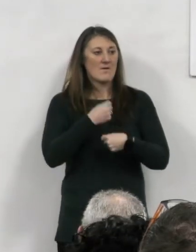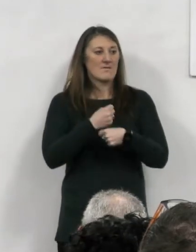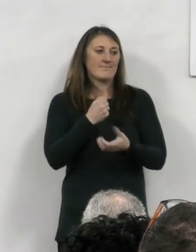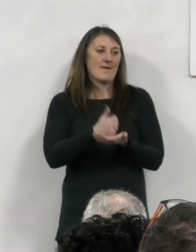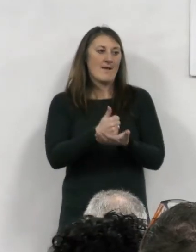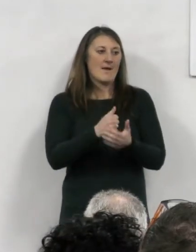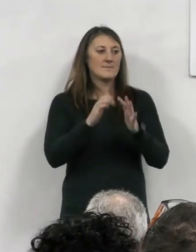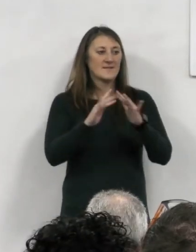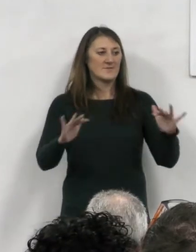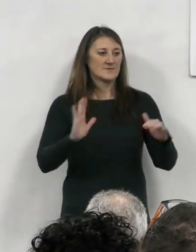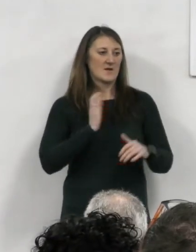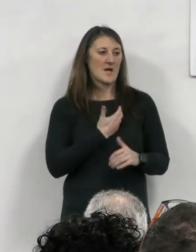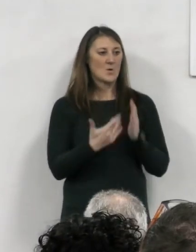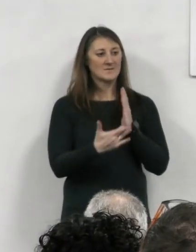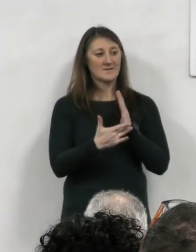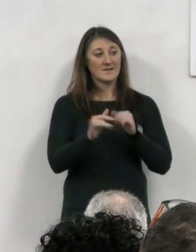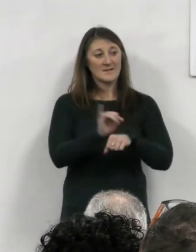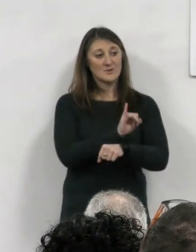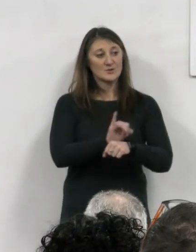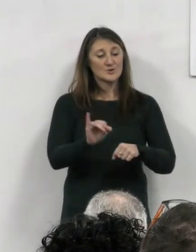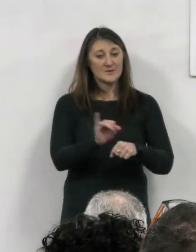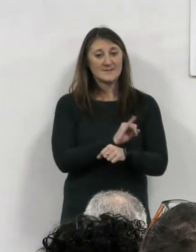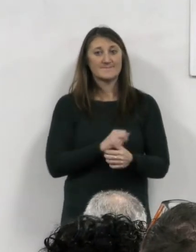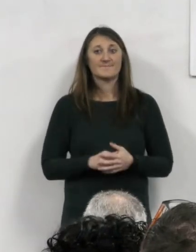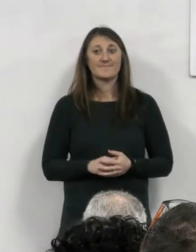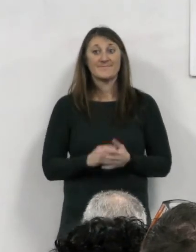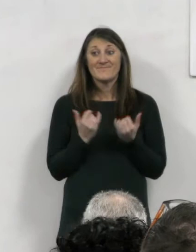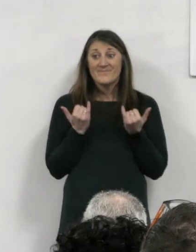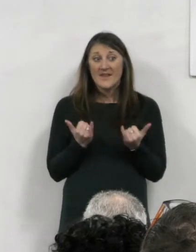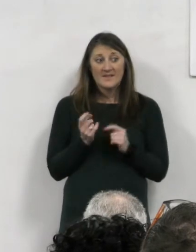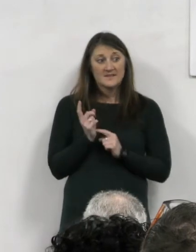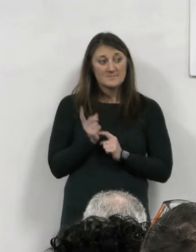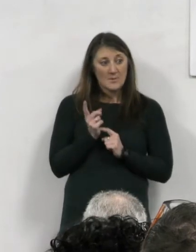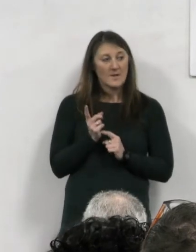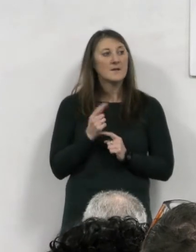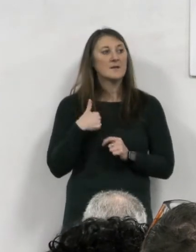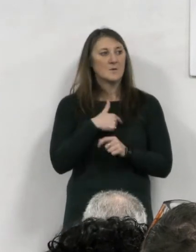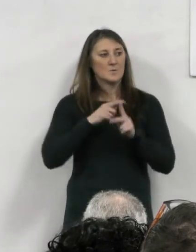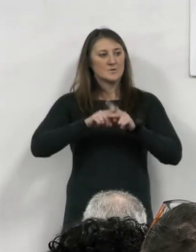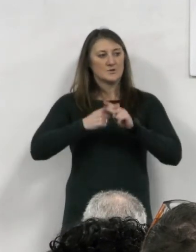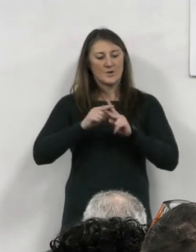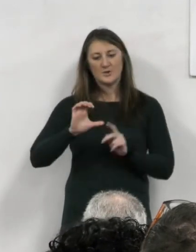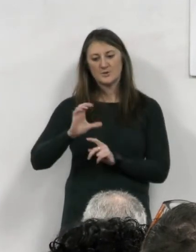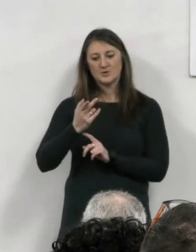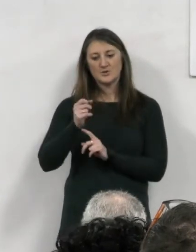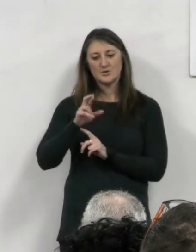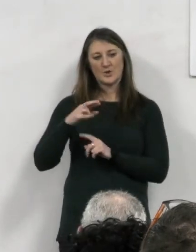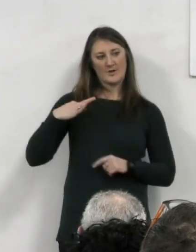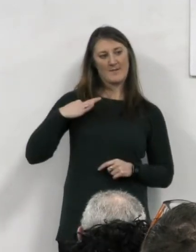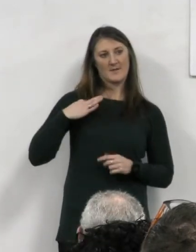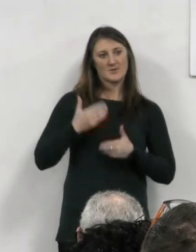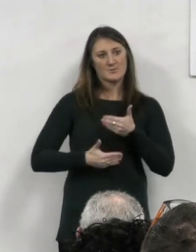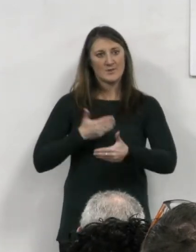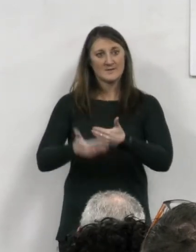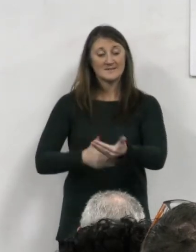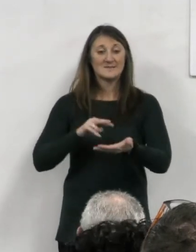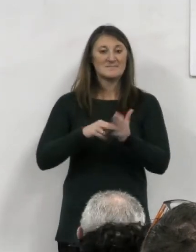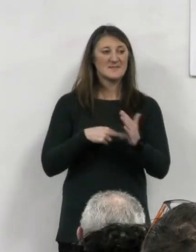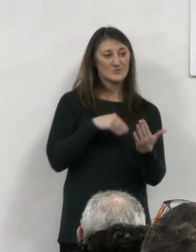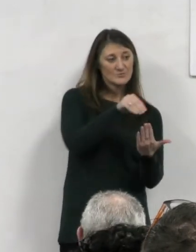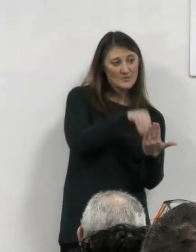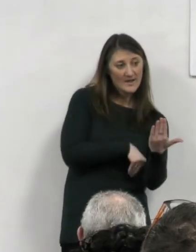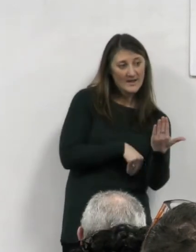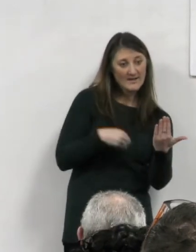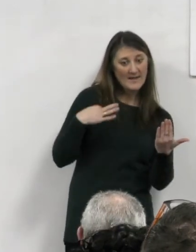tech industry. Right now, we're in the charter application process. That means that we're writing our